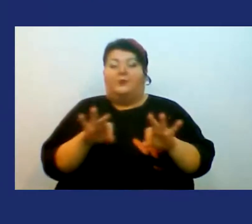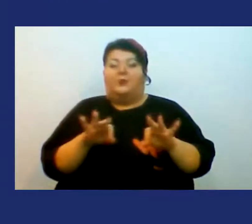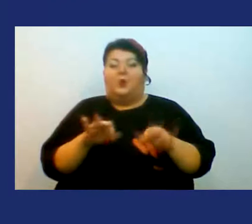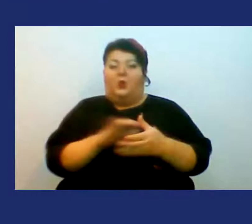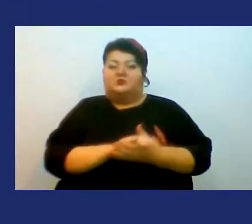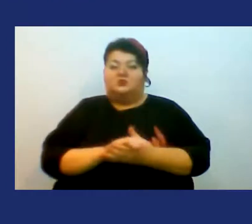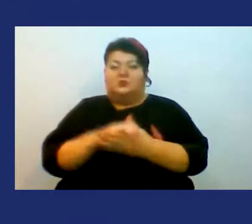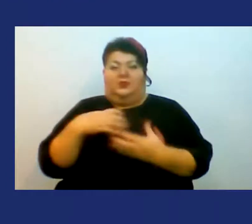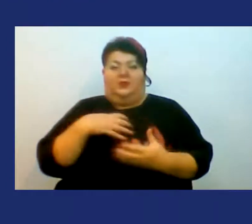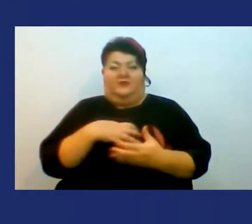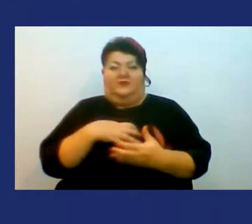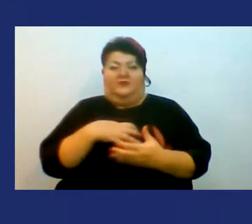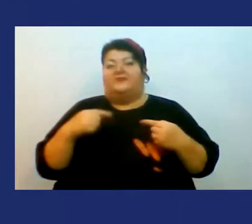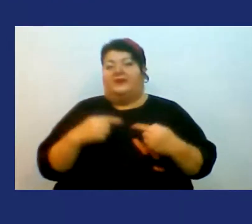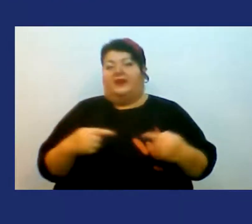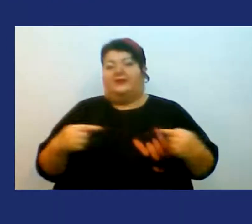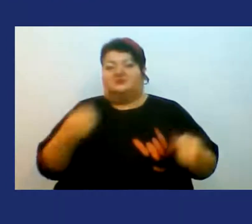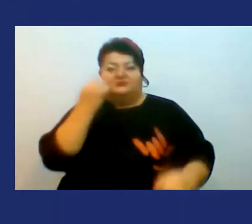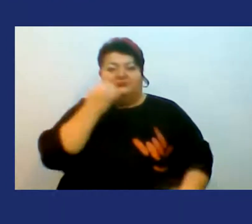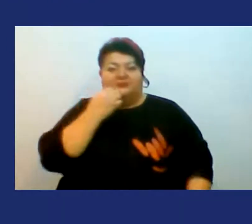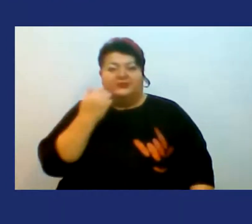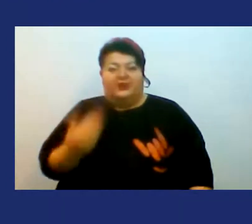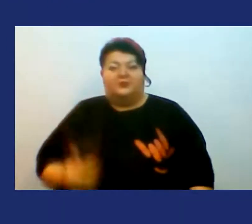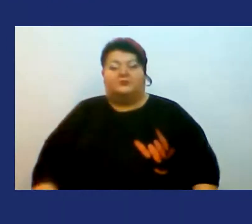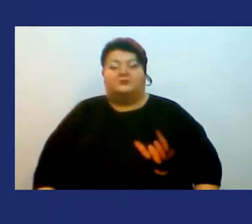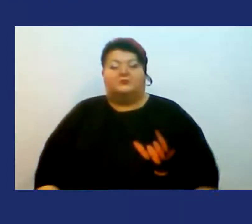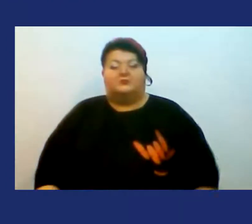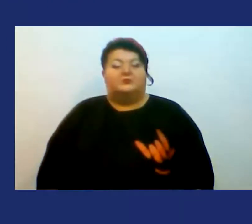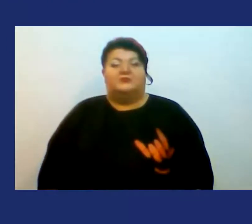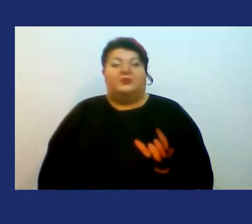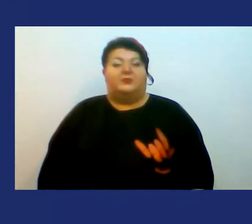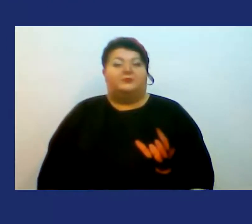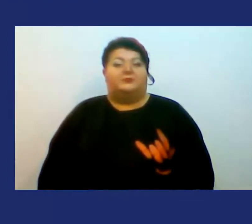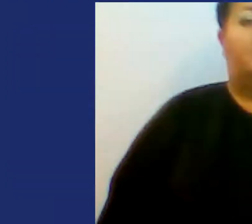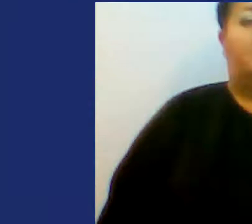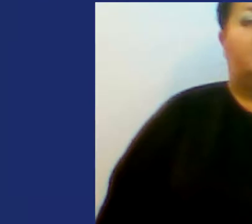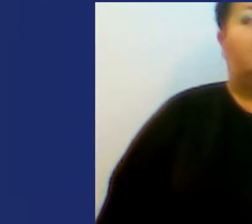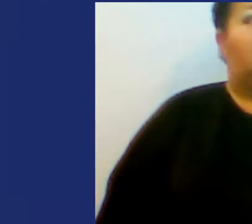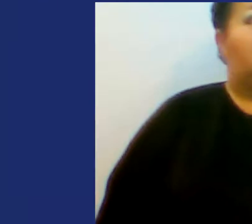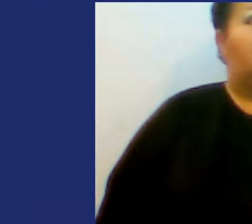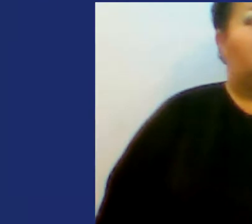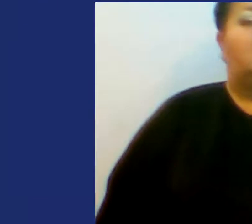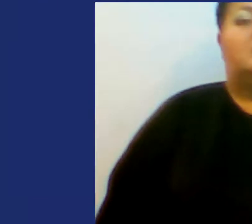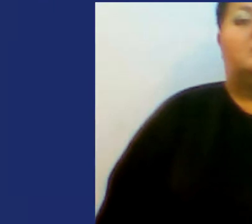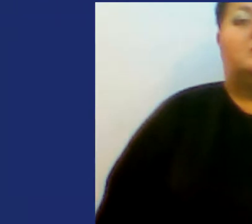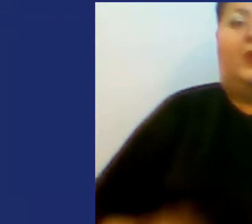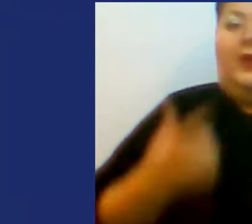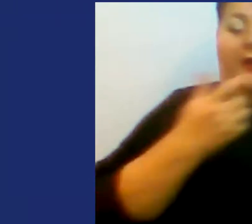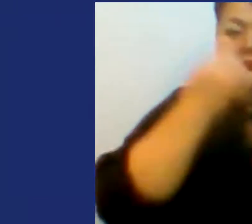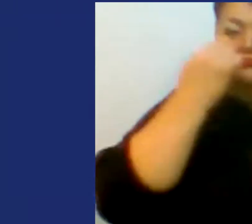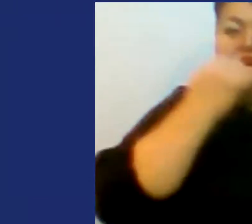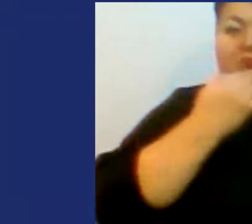media from following principles of freedom of speech. Thank you very much, Mr. Yevhen, for your